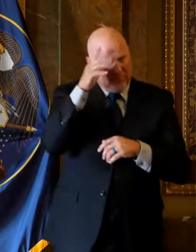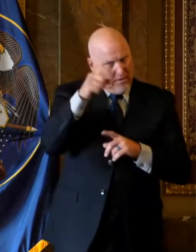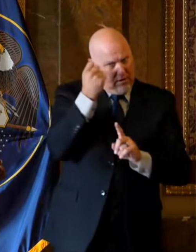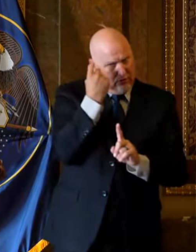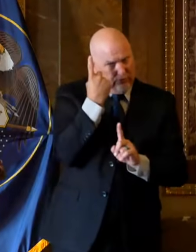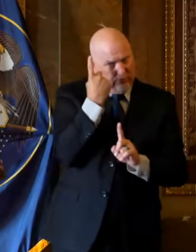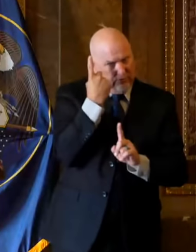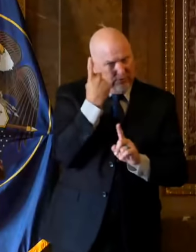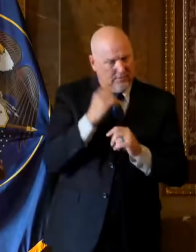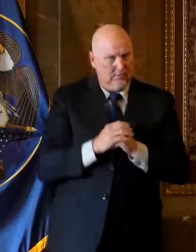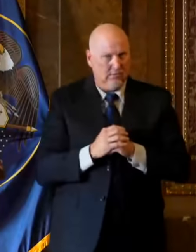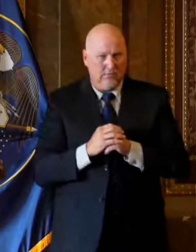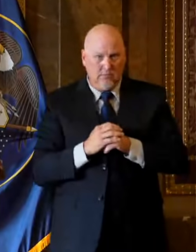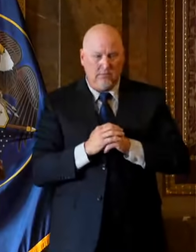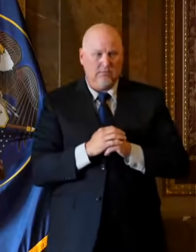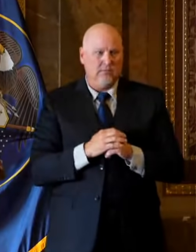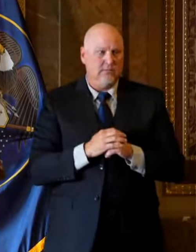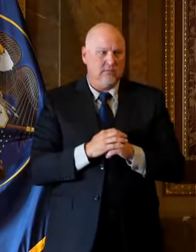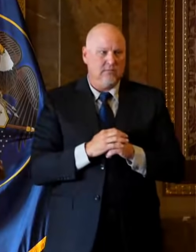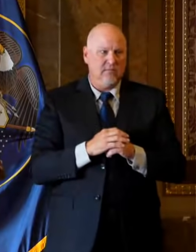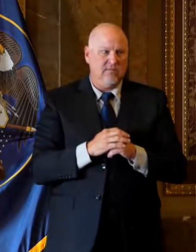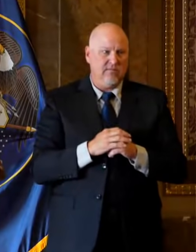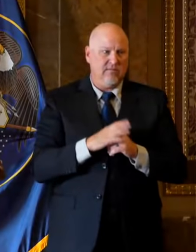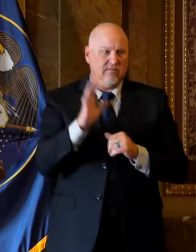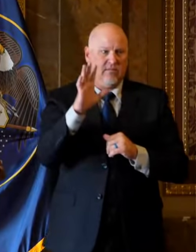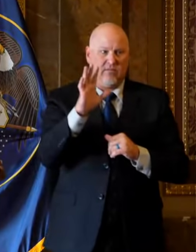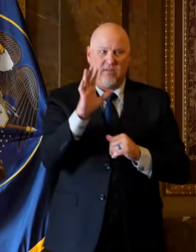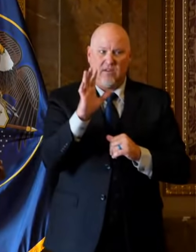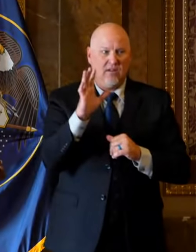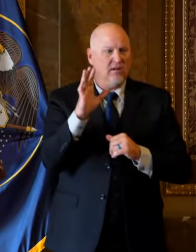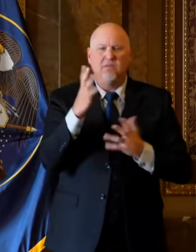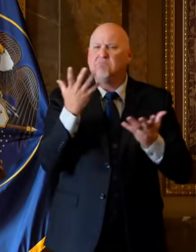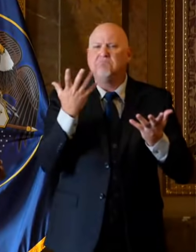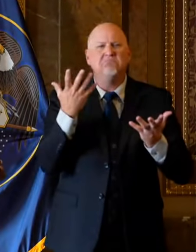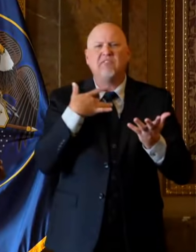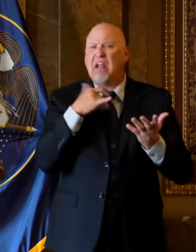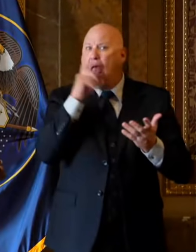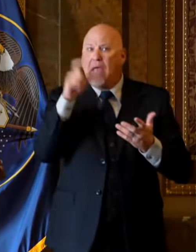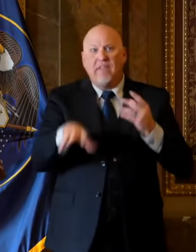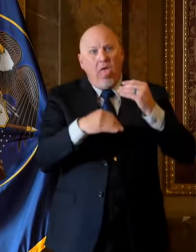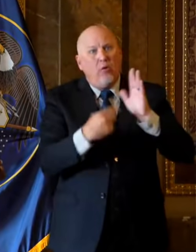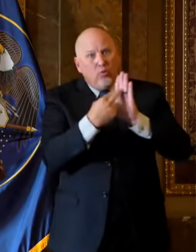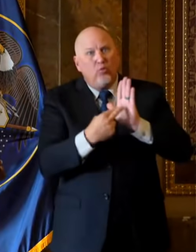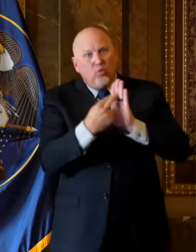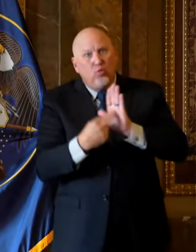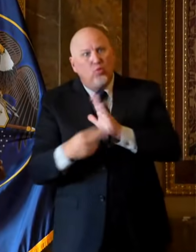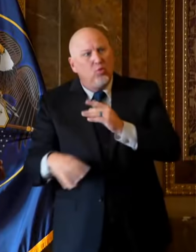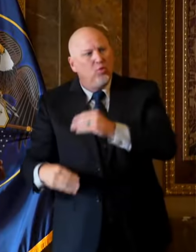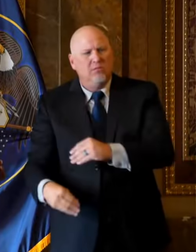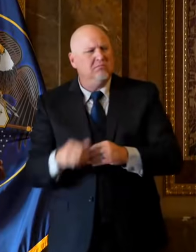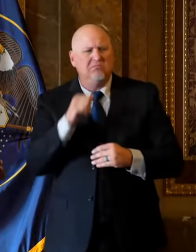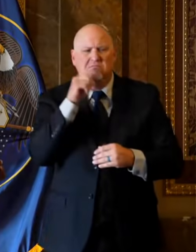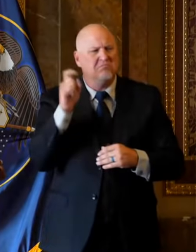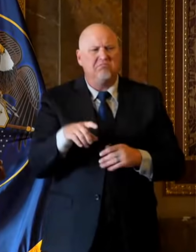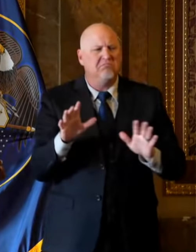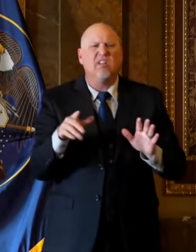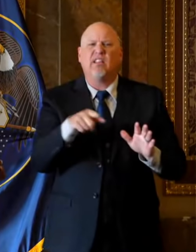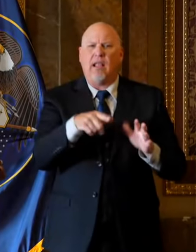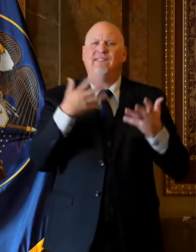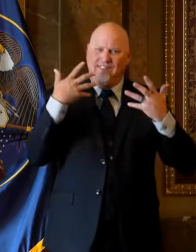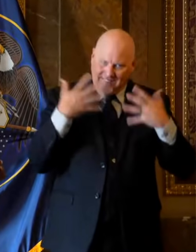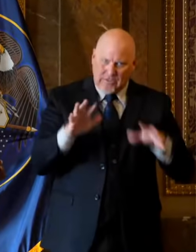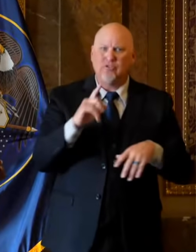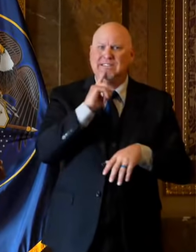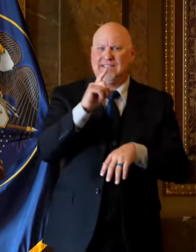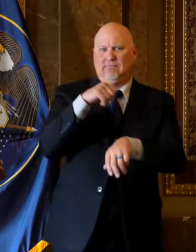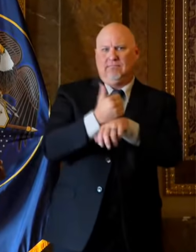departments. No additional mandate is needed. This is state law. This is not me talking. It's not the governor talking. It's not local